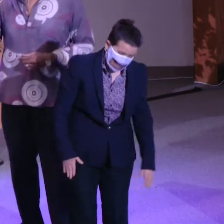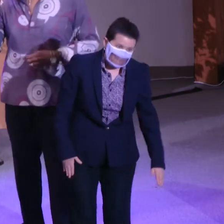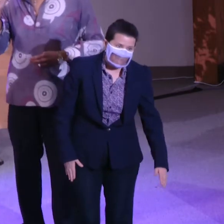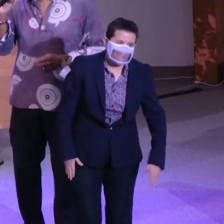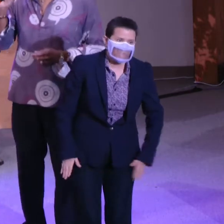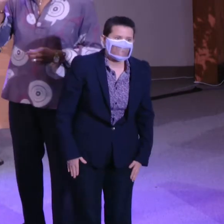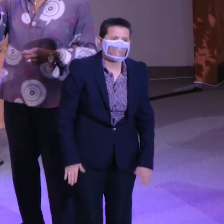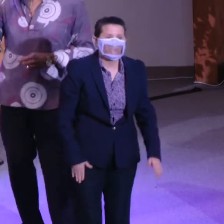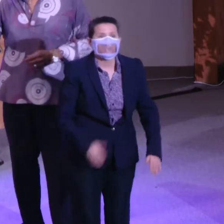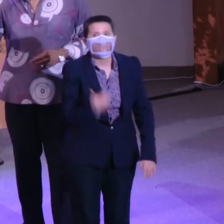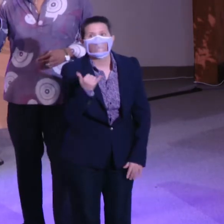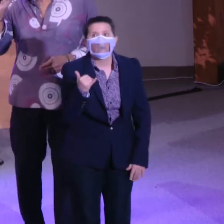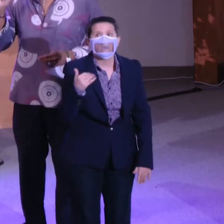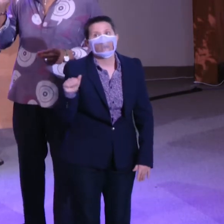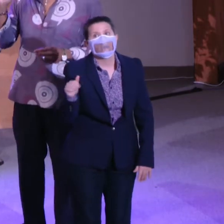Yada-ba-doo-yada.